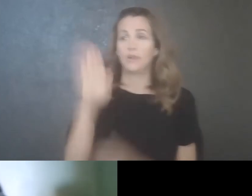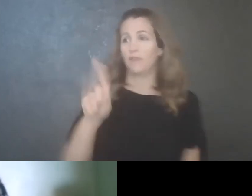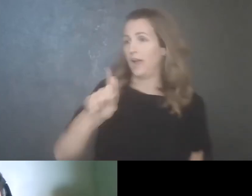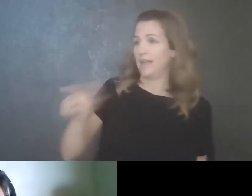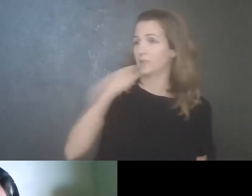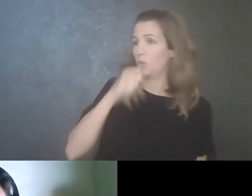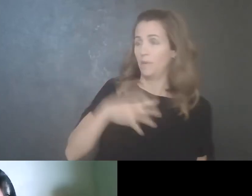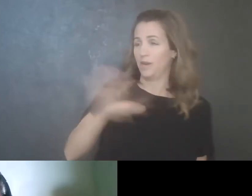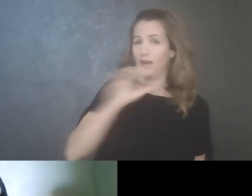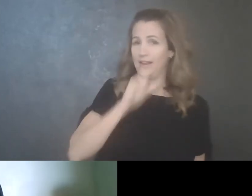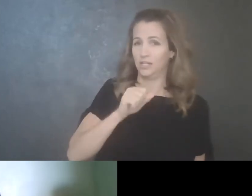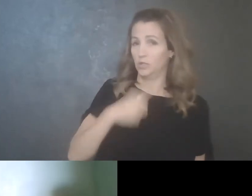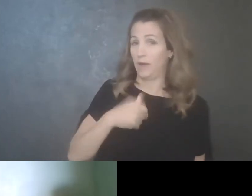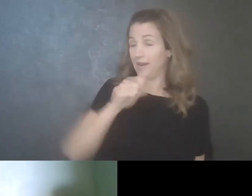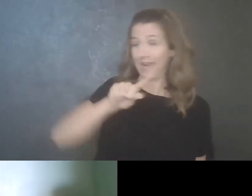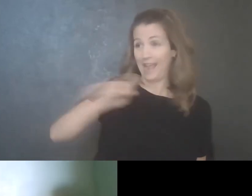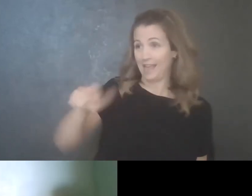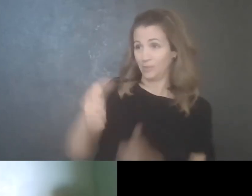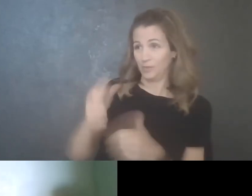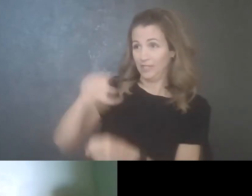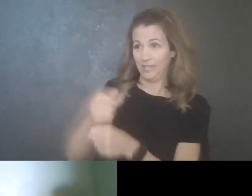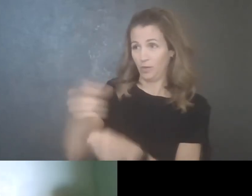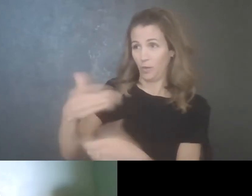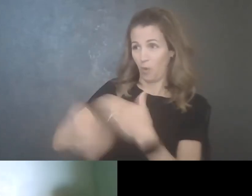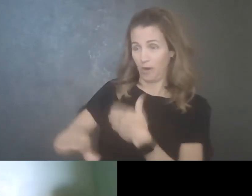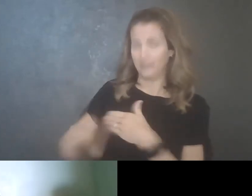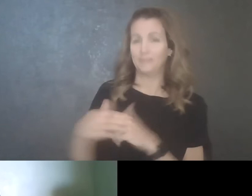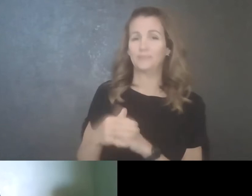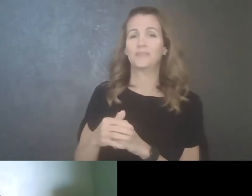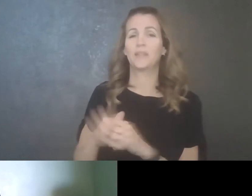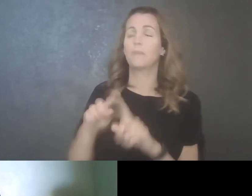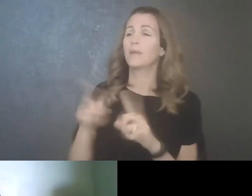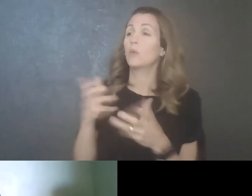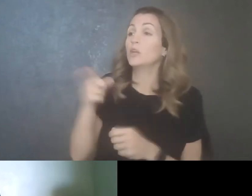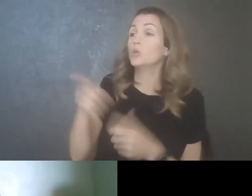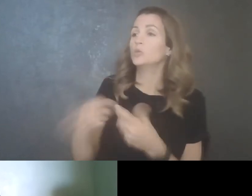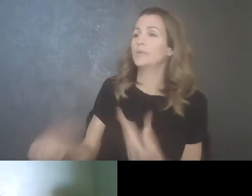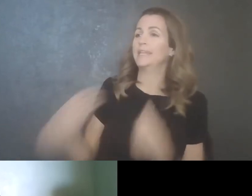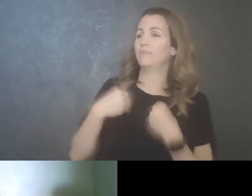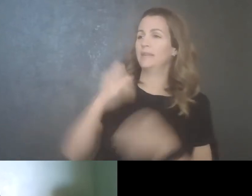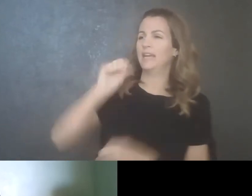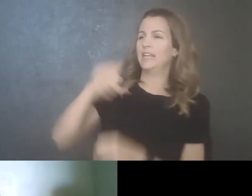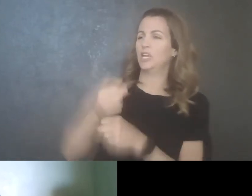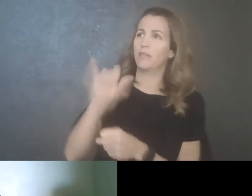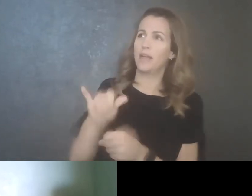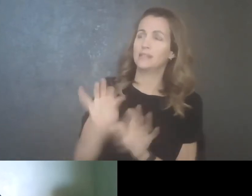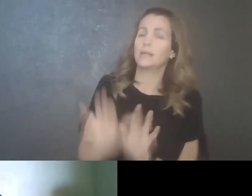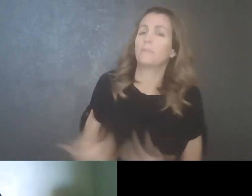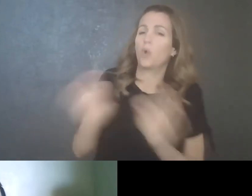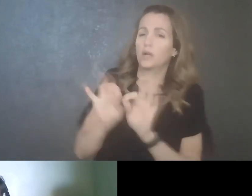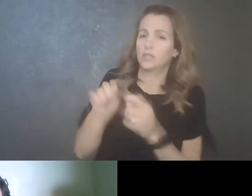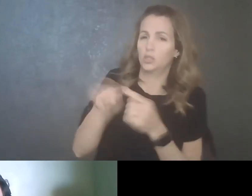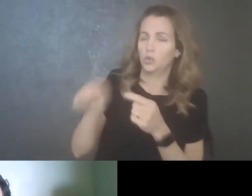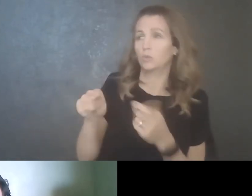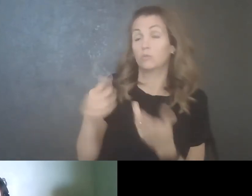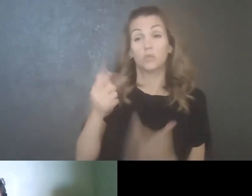you don't want to ask her what year you were born. It's okay. You probably thought that's where we're going next. But I want you to give me a year that's memorable to you. Now, 2020